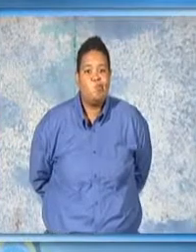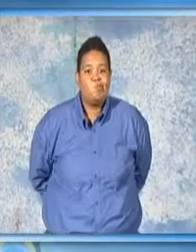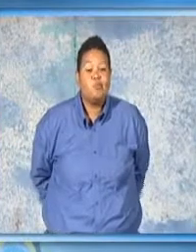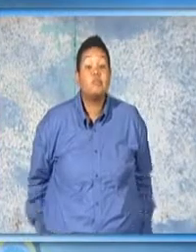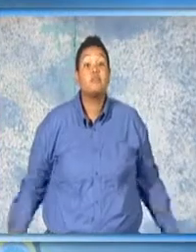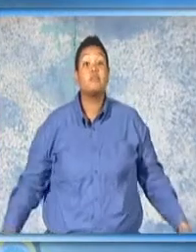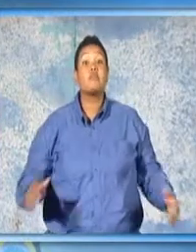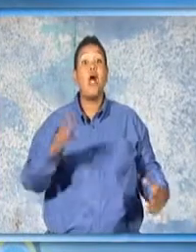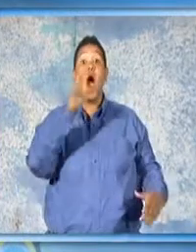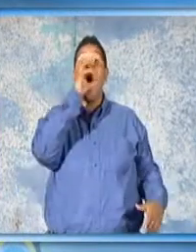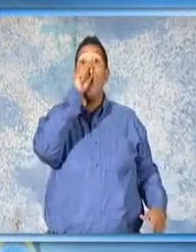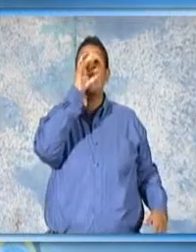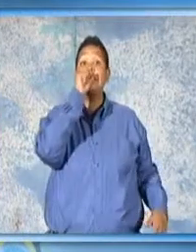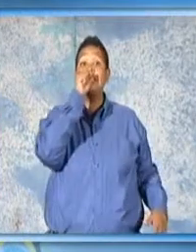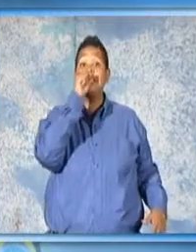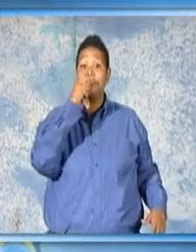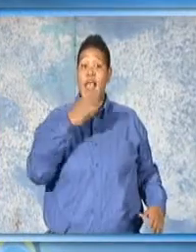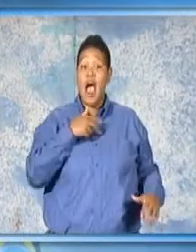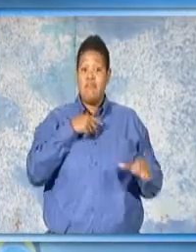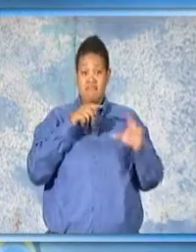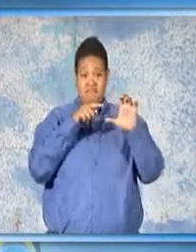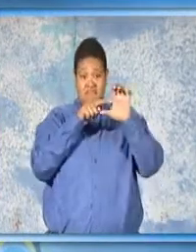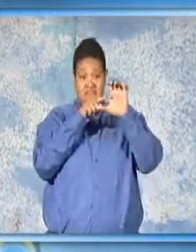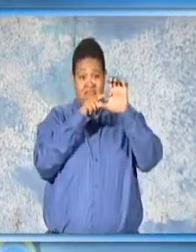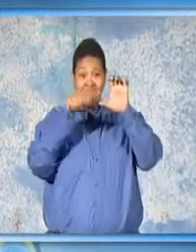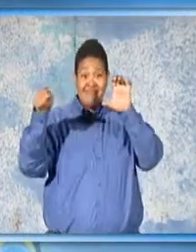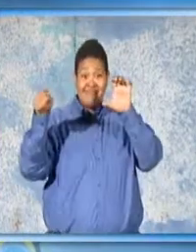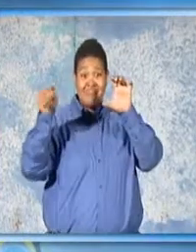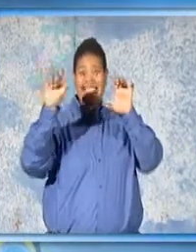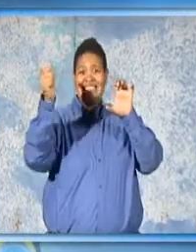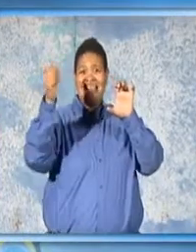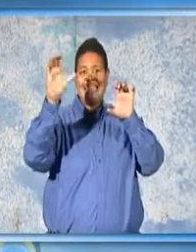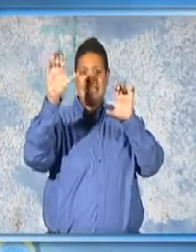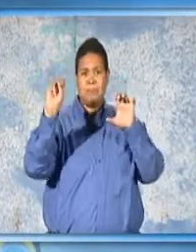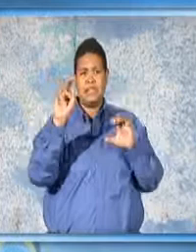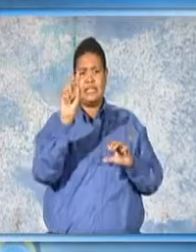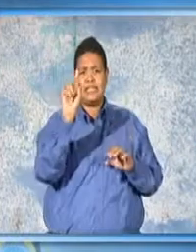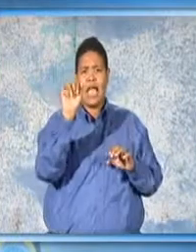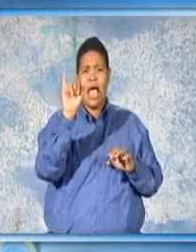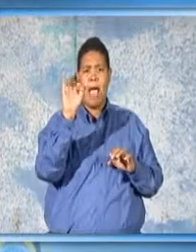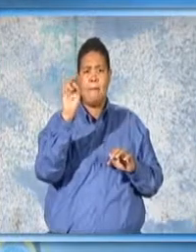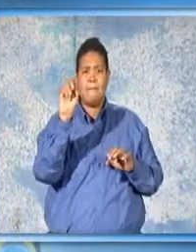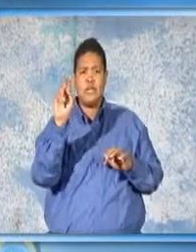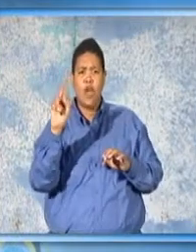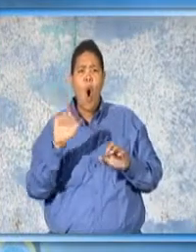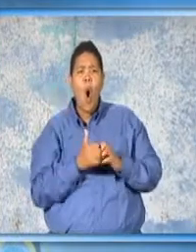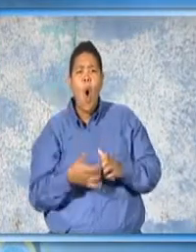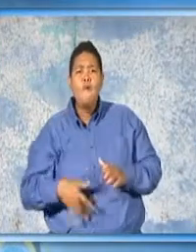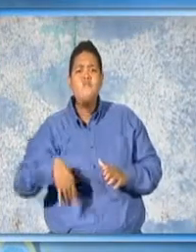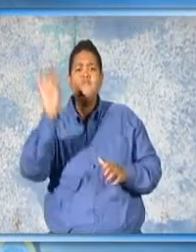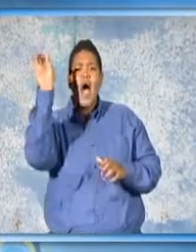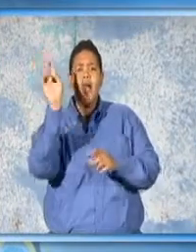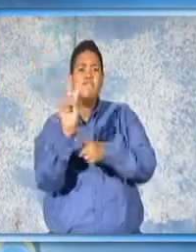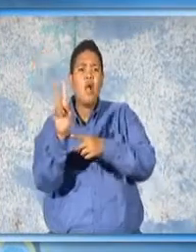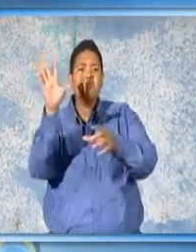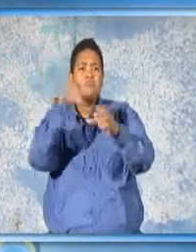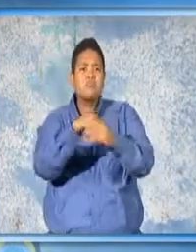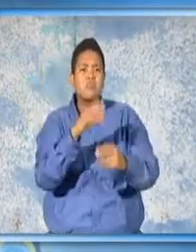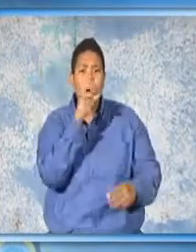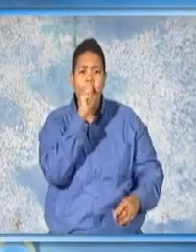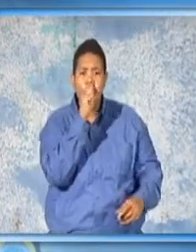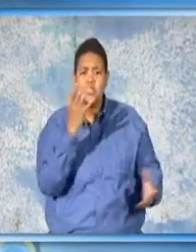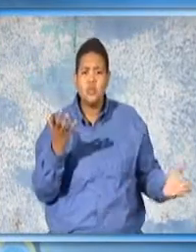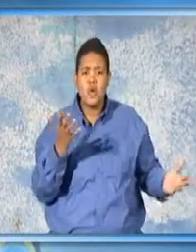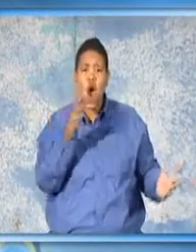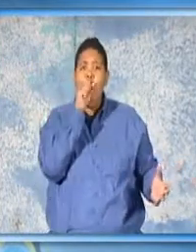An orange has a diameter of 10 centimeters. How would we find the volume of this orange? The orange is